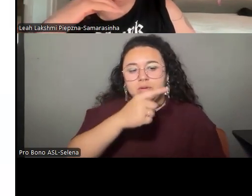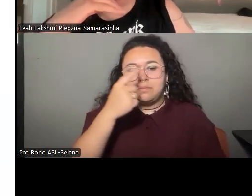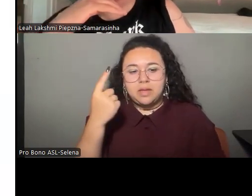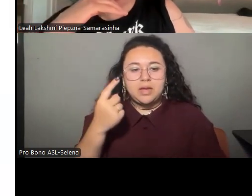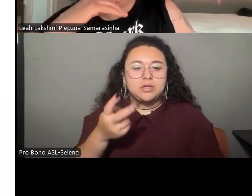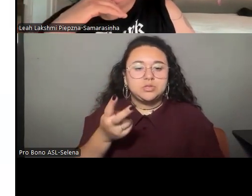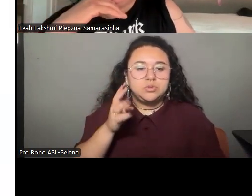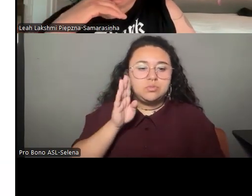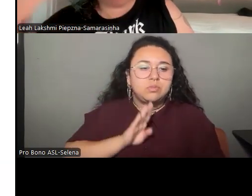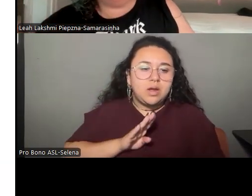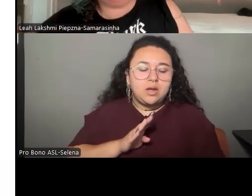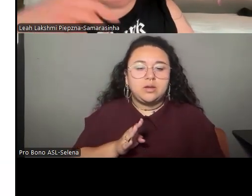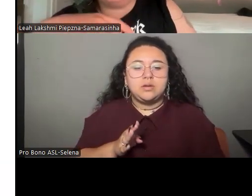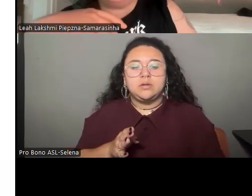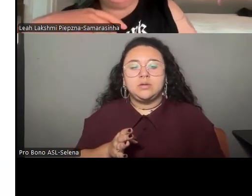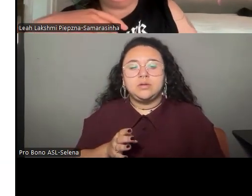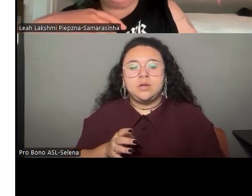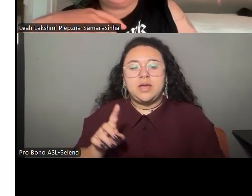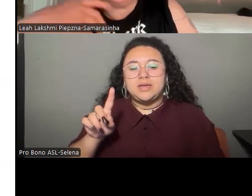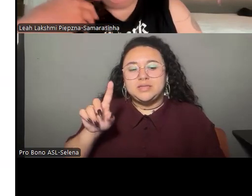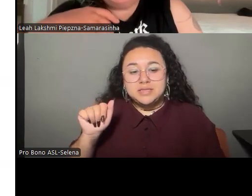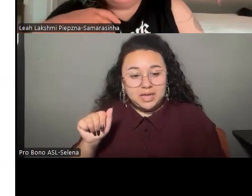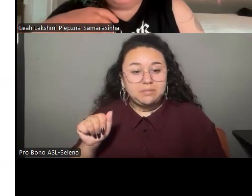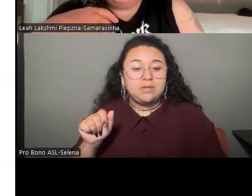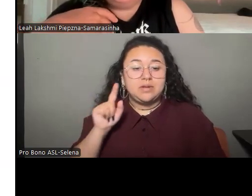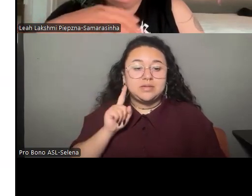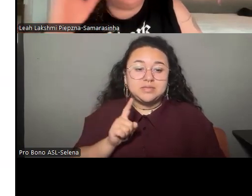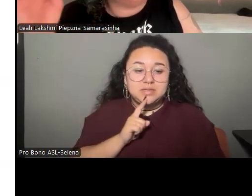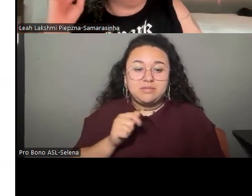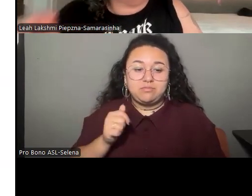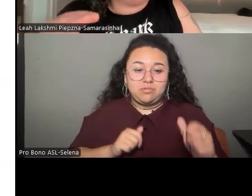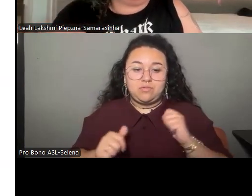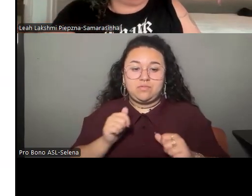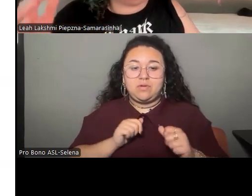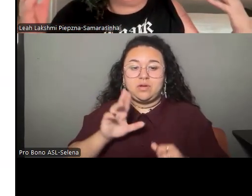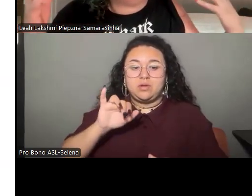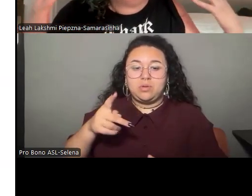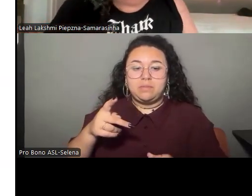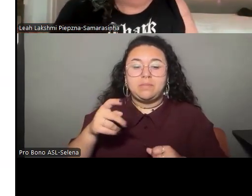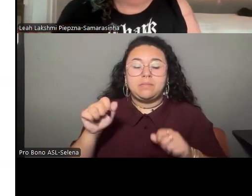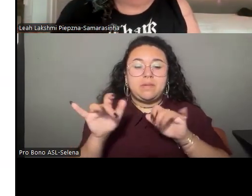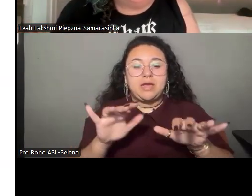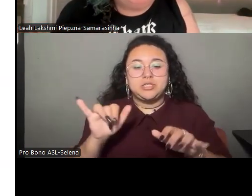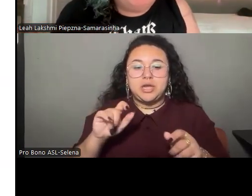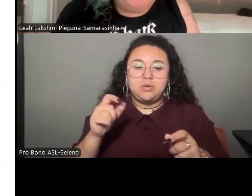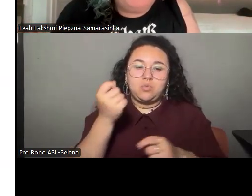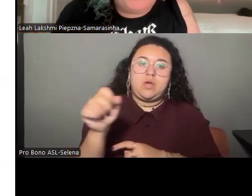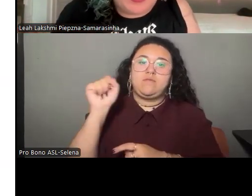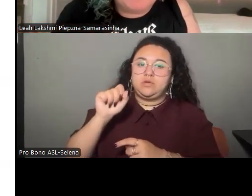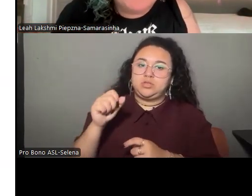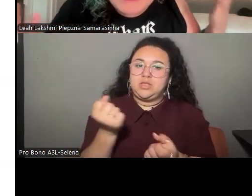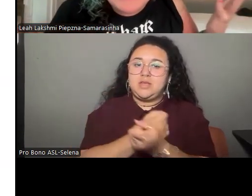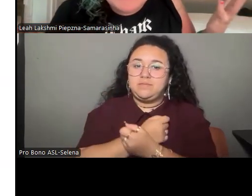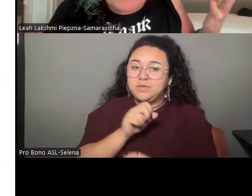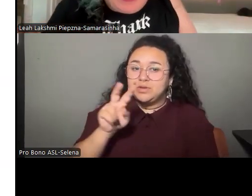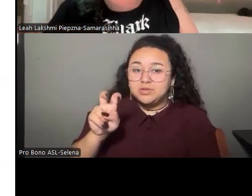and deaf performers. And it just says Disability Art Showcase, Crip Magic and Revolutionary Love. And it doesn't show, but there was like 230 people who showed